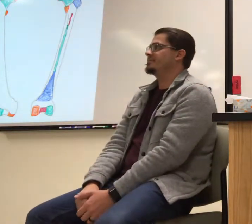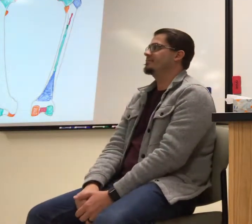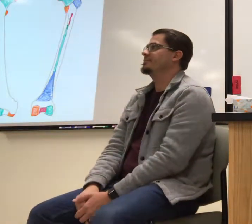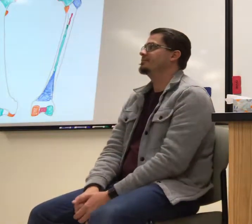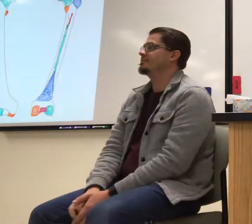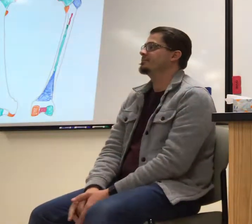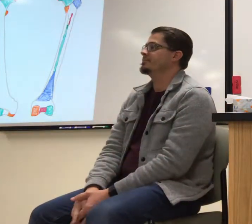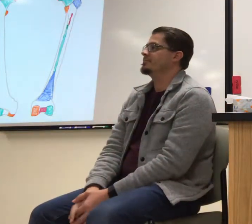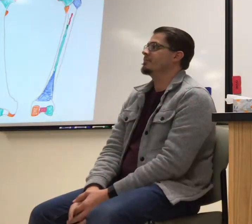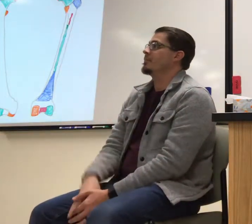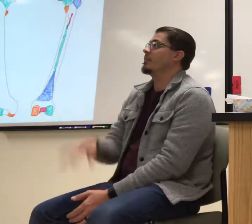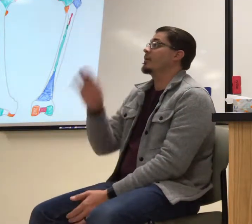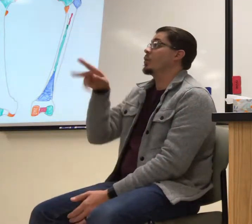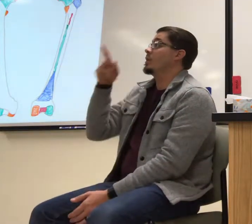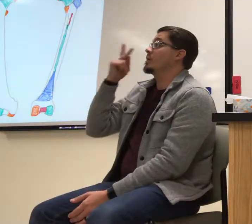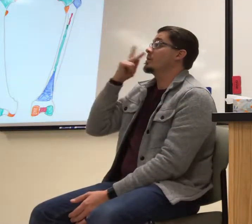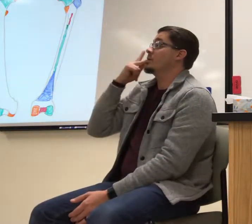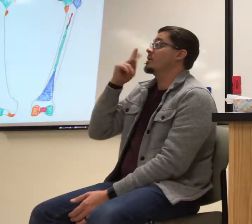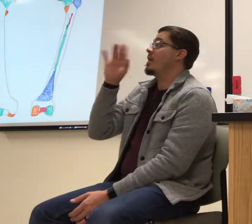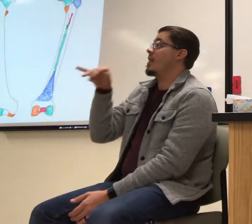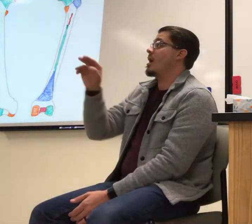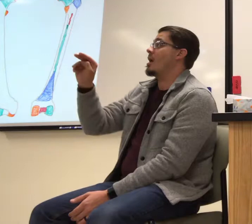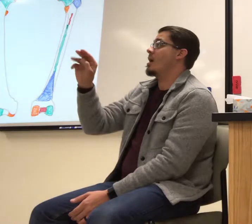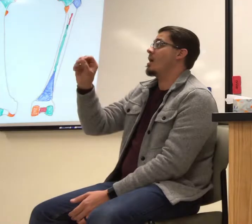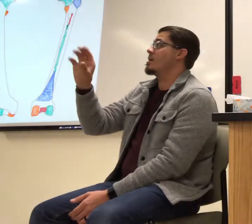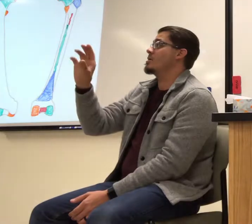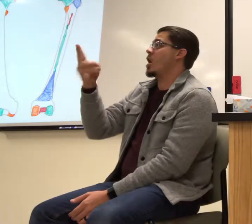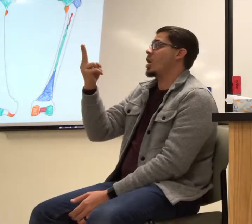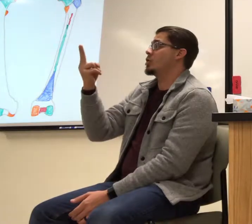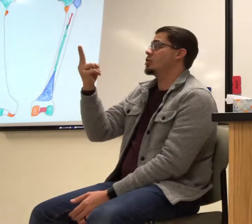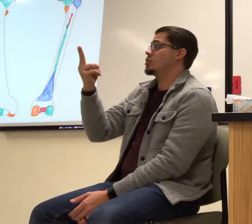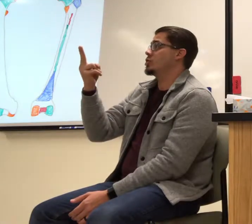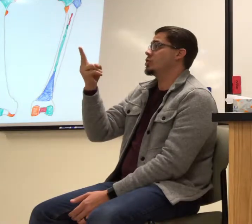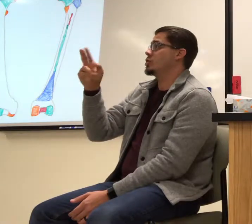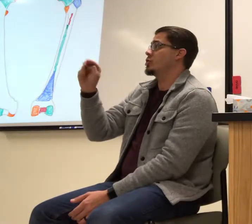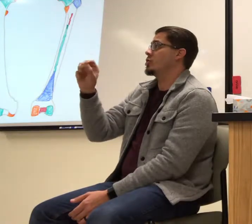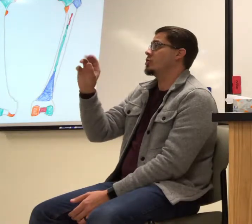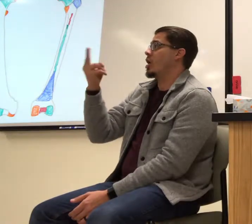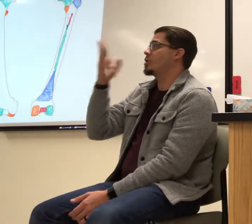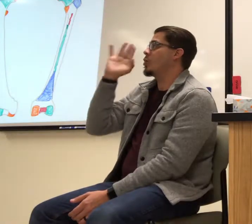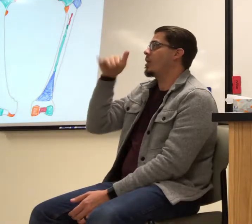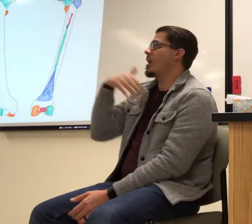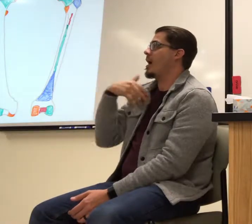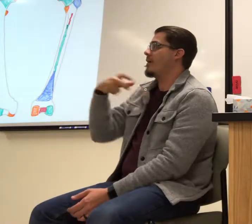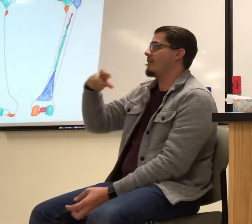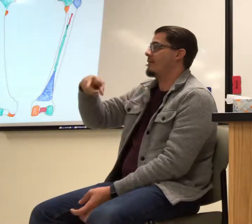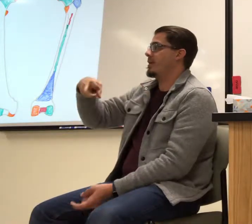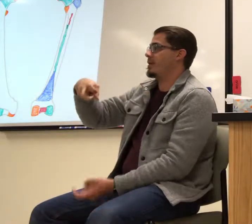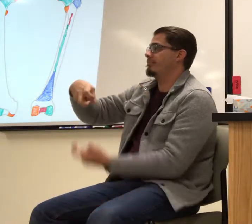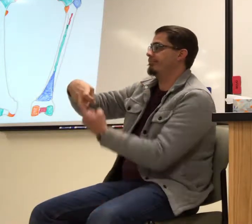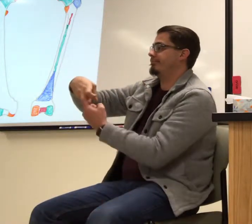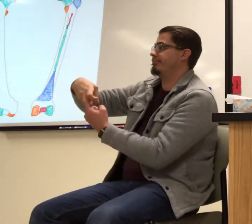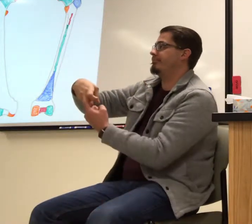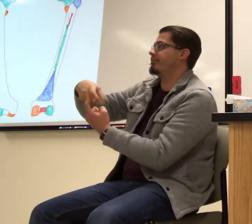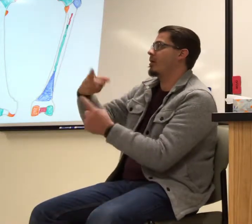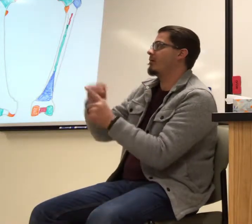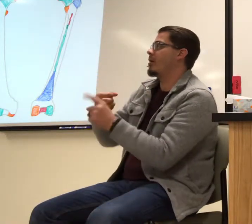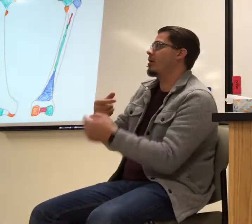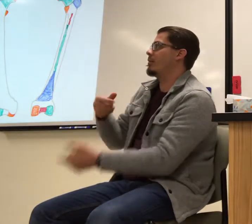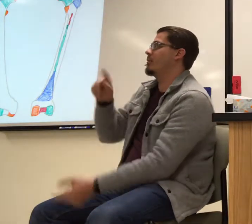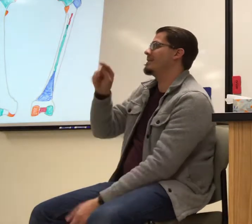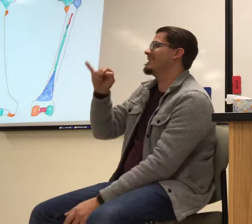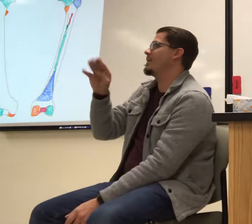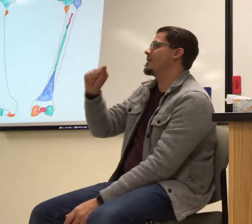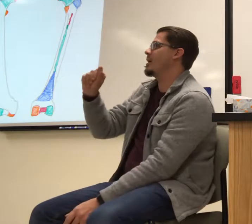Okay. Okay. What we'll see is this notch will actually receive an eminence from the tibia. Something